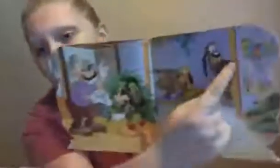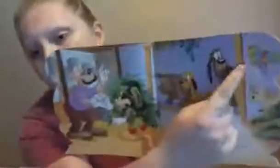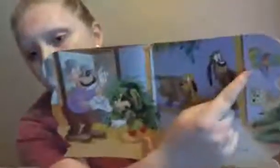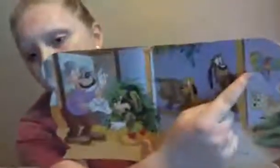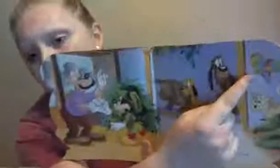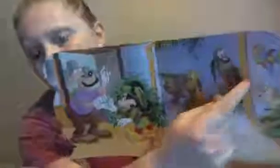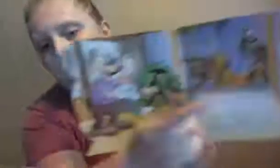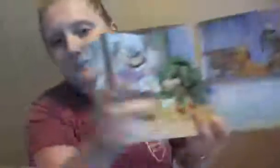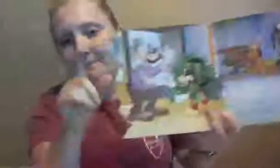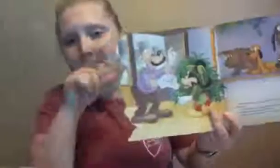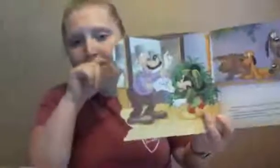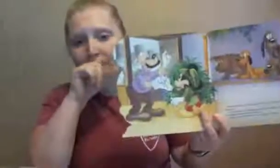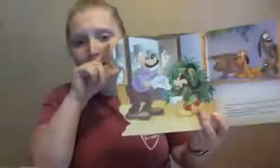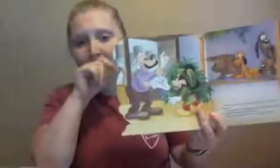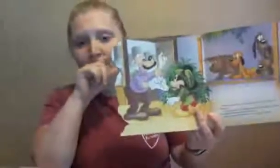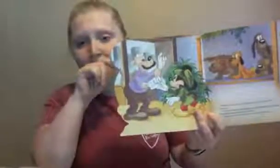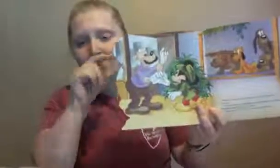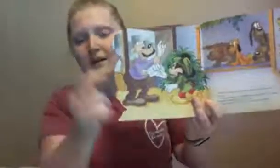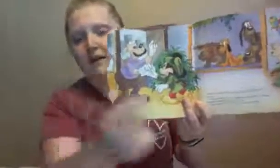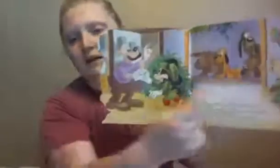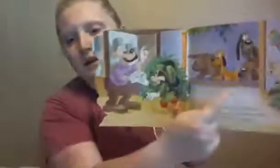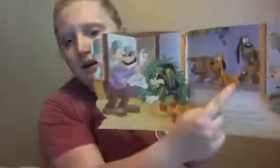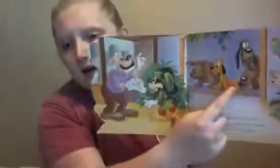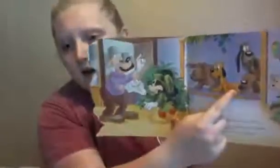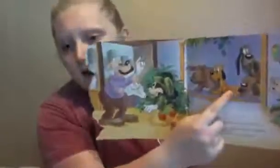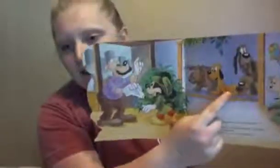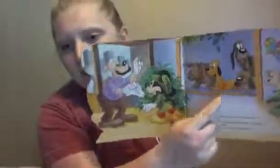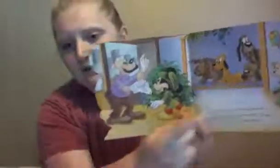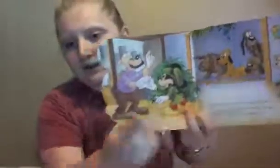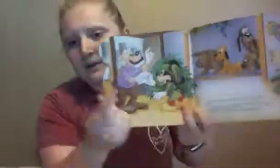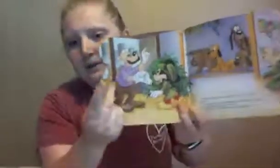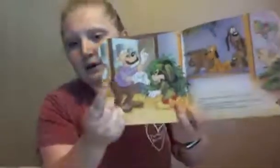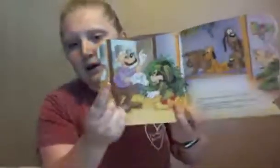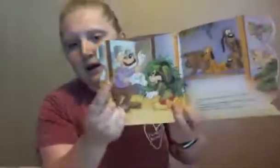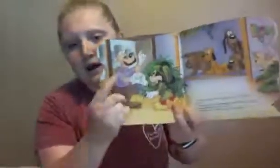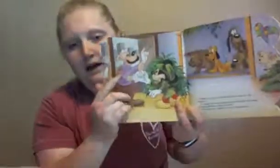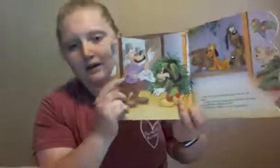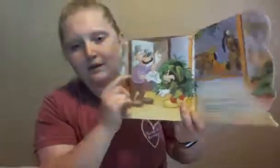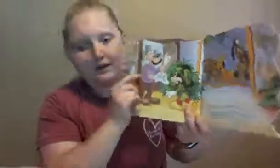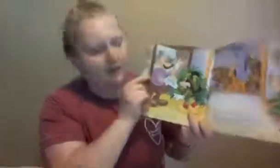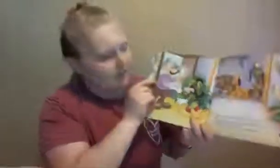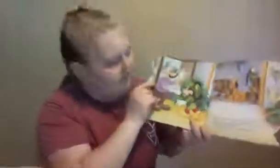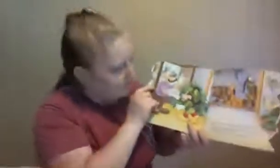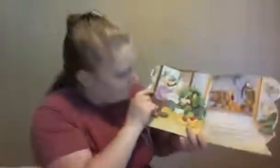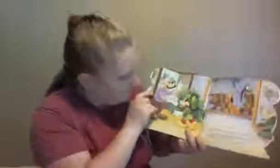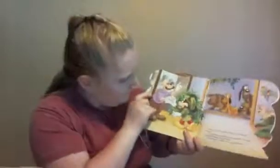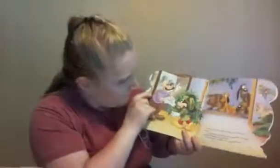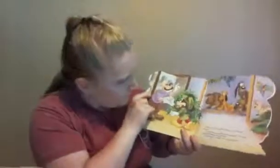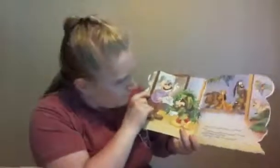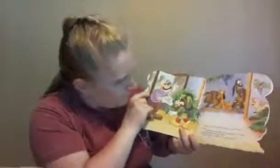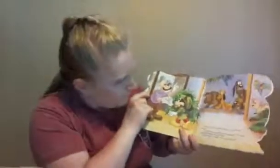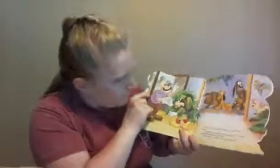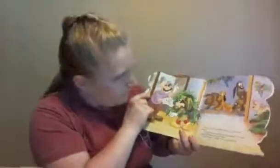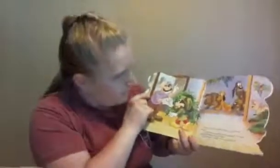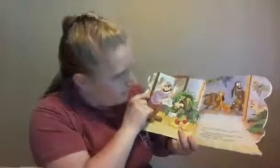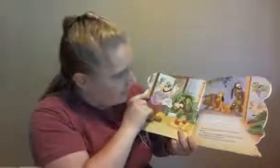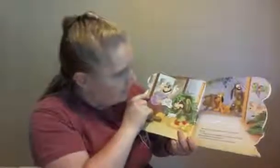and there's a bird, and there's some dogs. Let's see. Is there any other